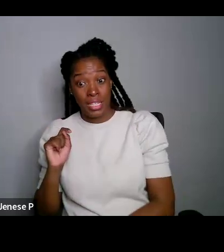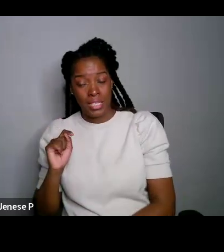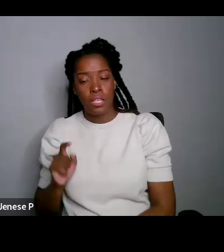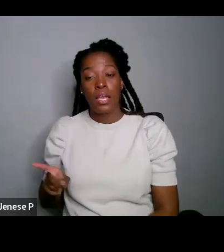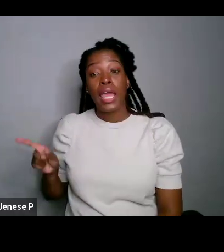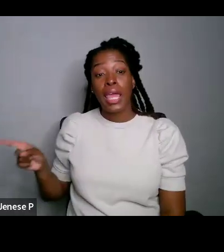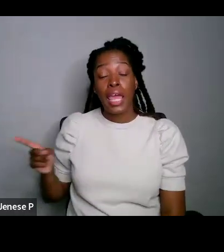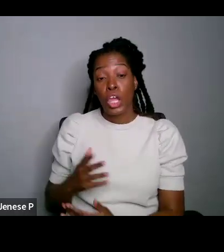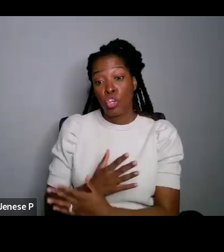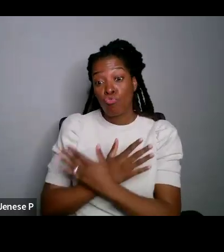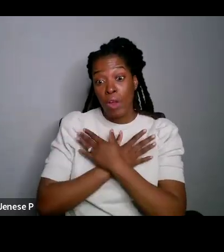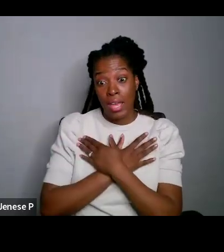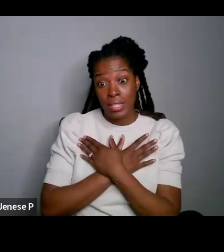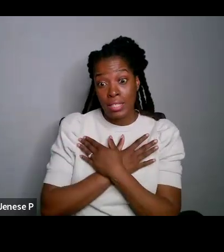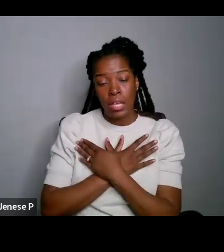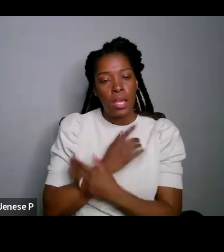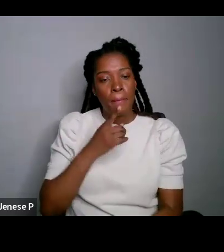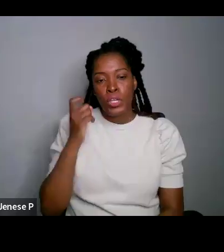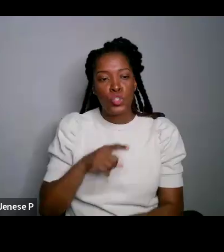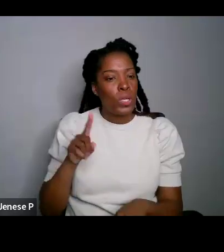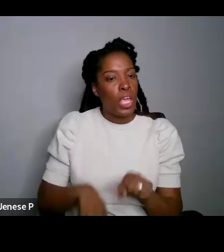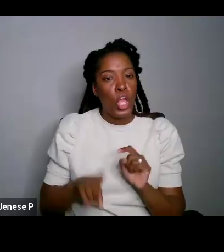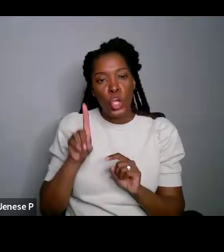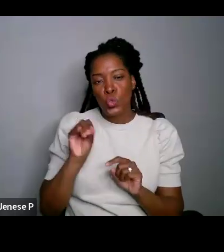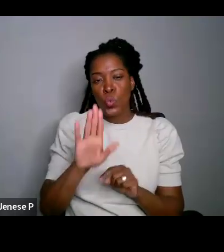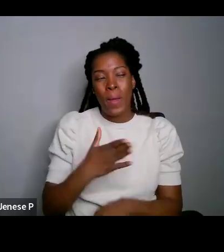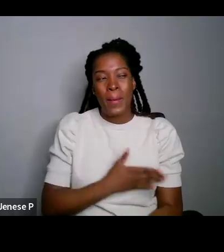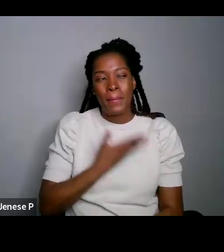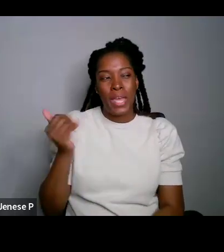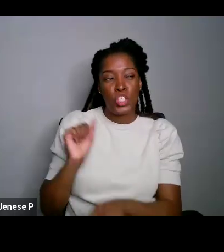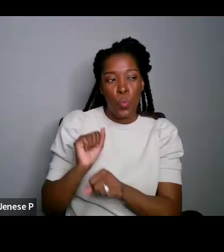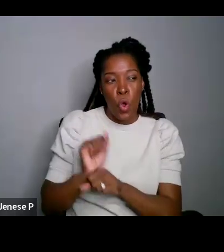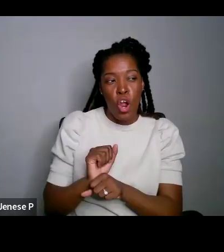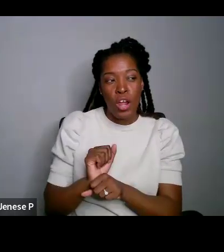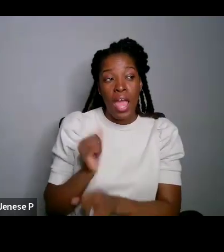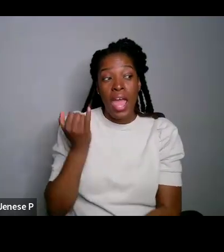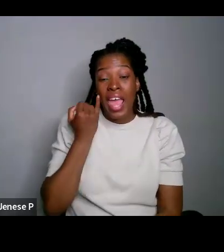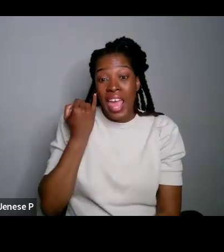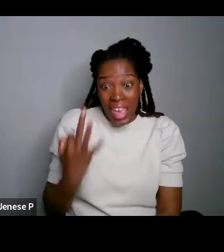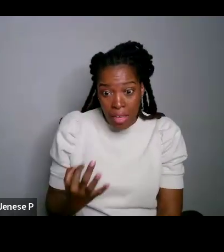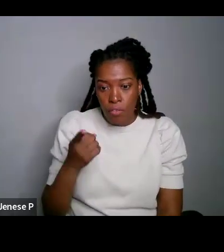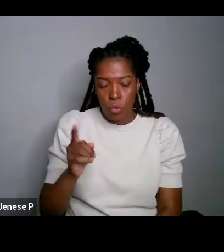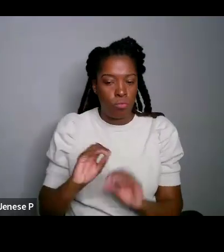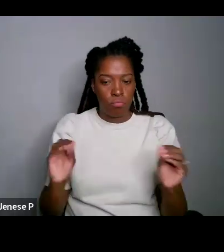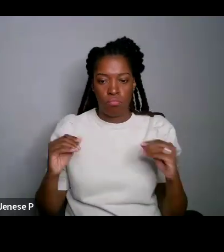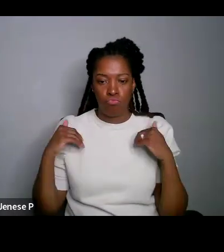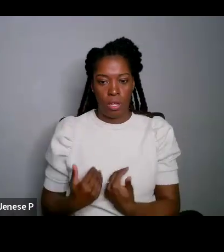resting because you can't do your best work if you are not rested.